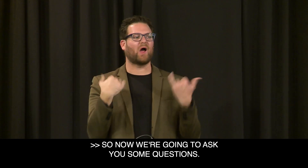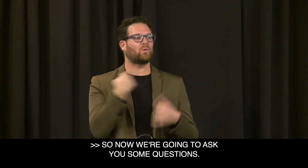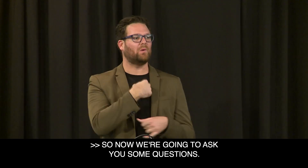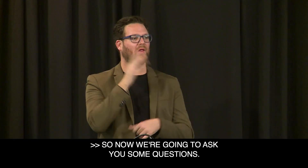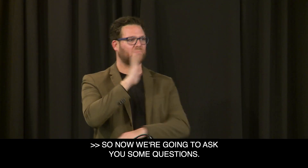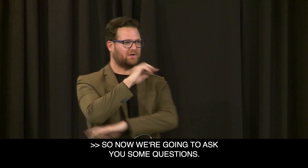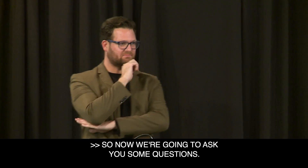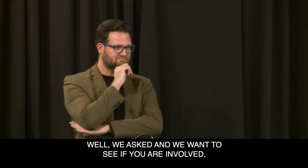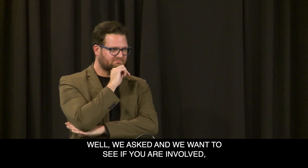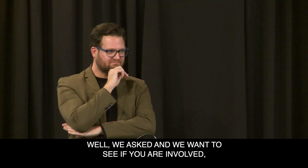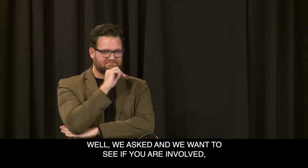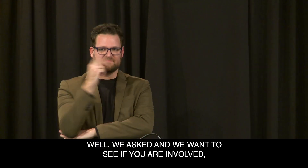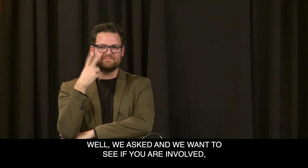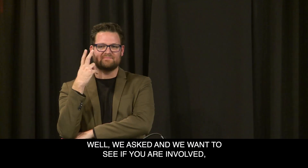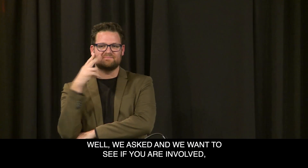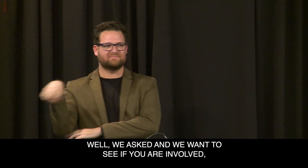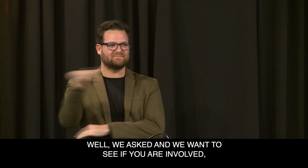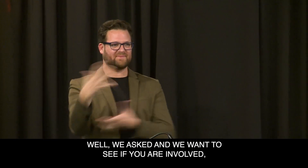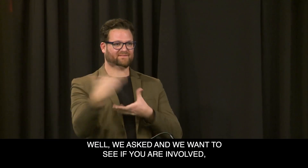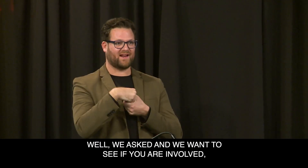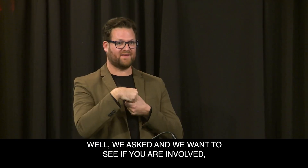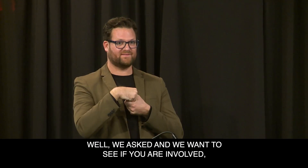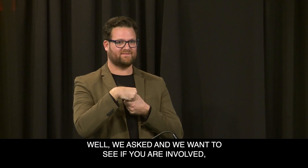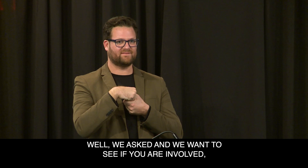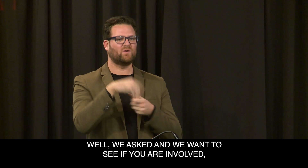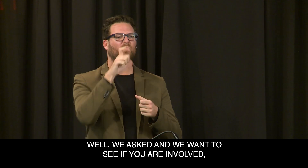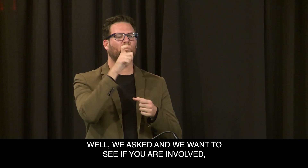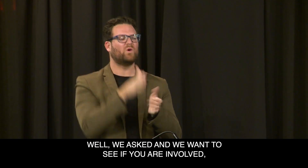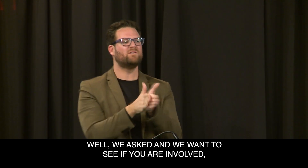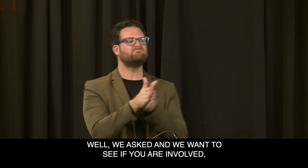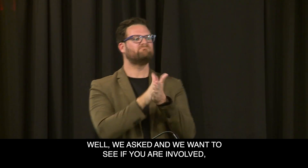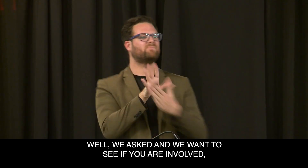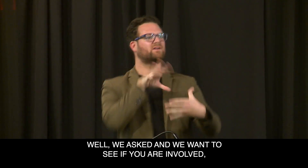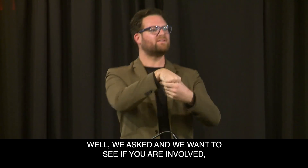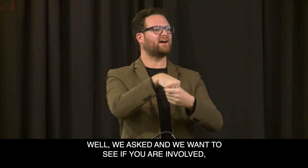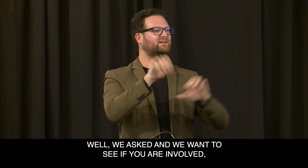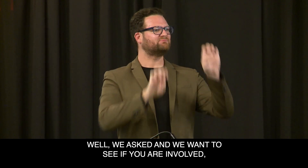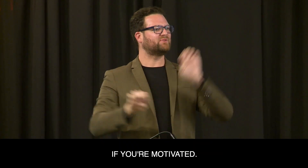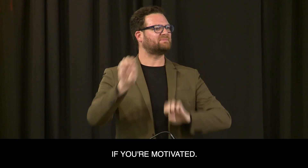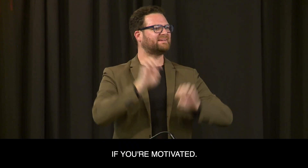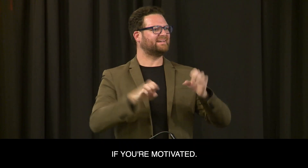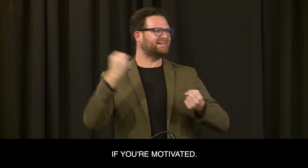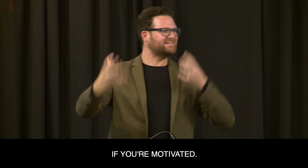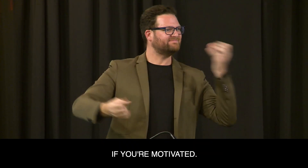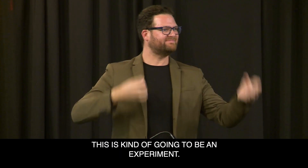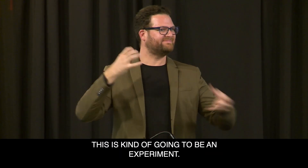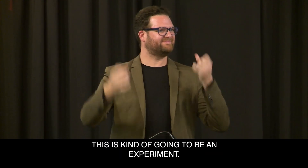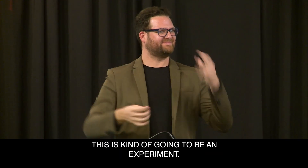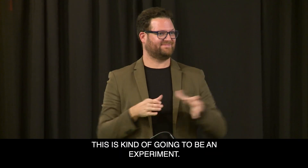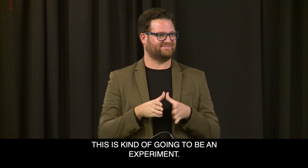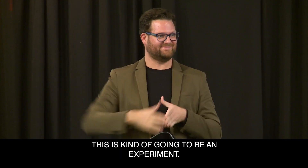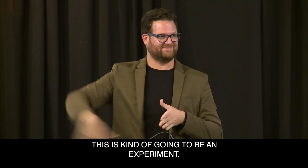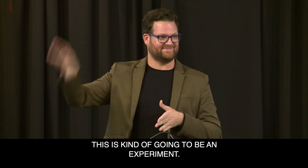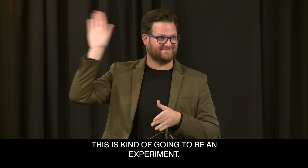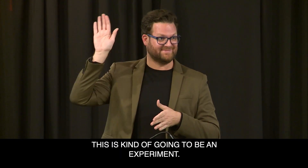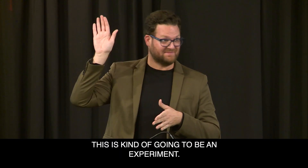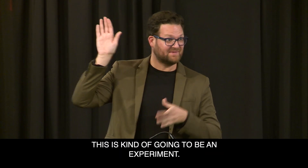some questions. Well, we asked, and we want to see if you are involved, if you're motivated. This is kind of going to be